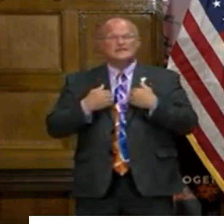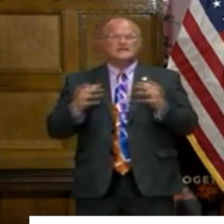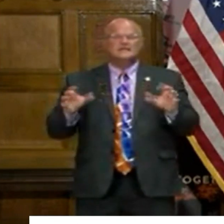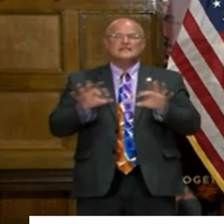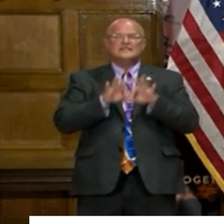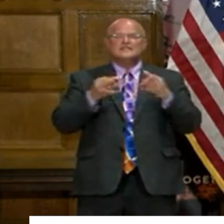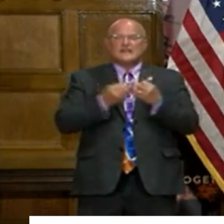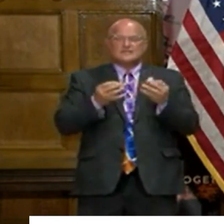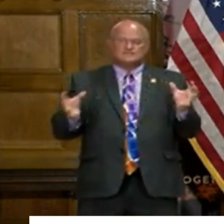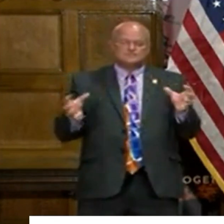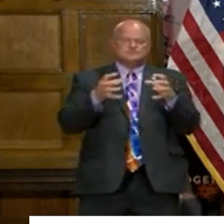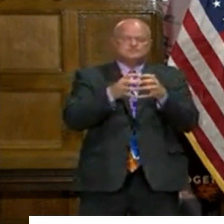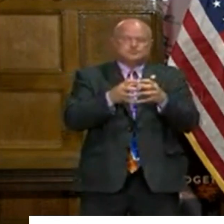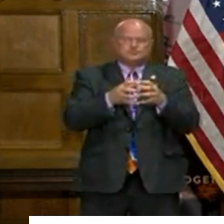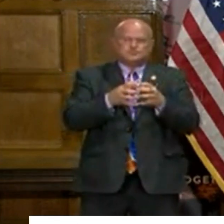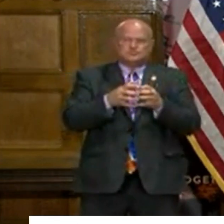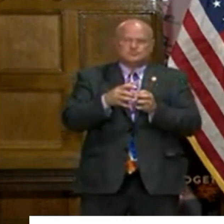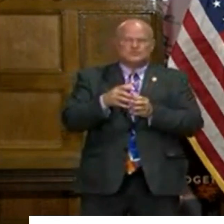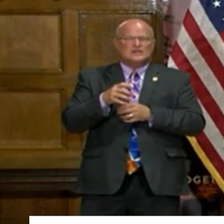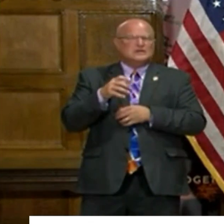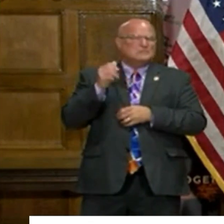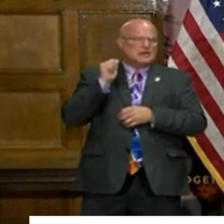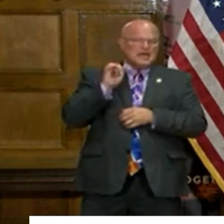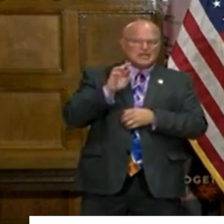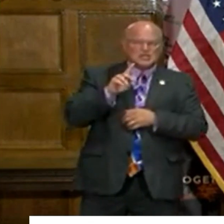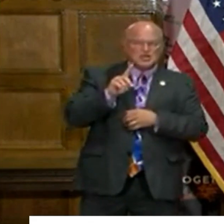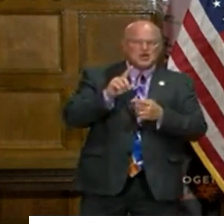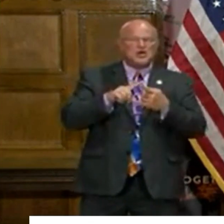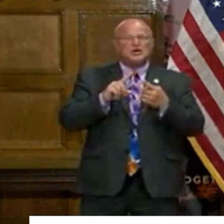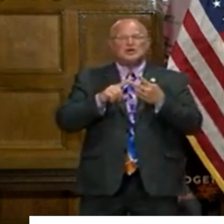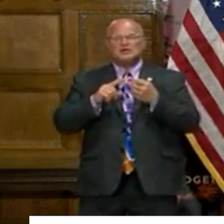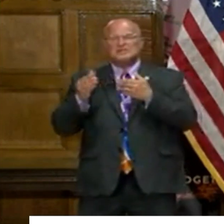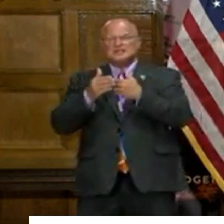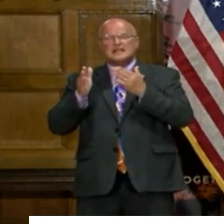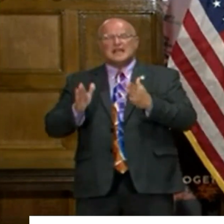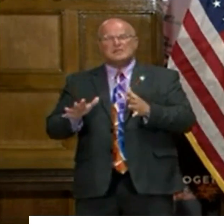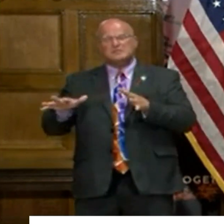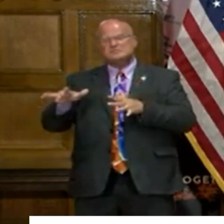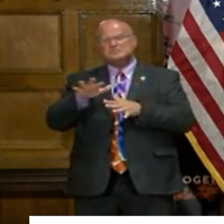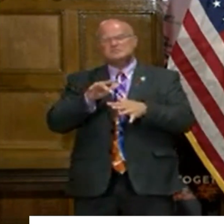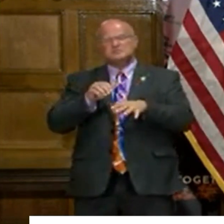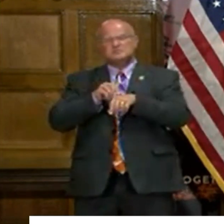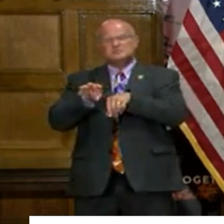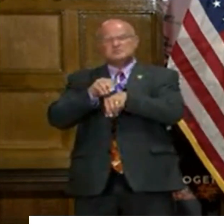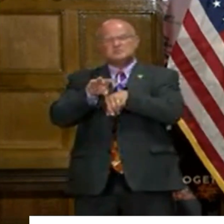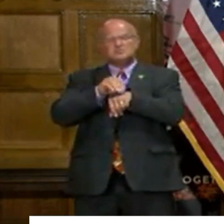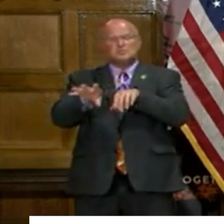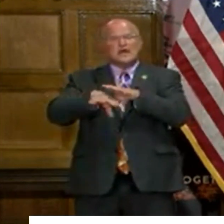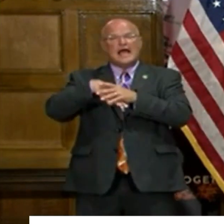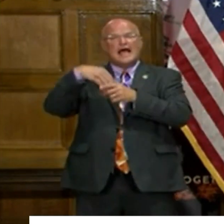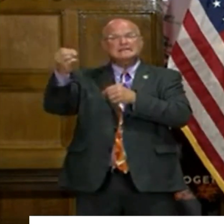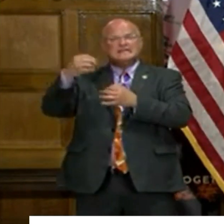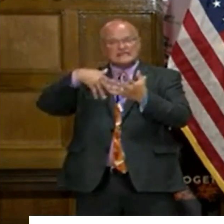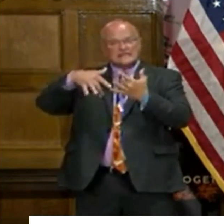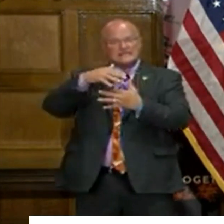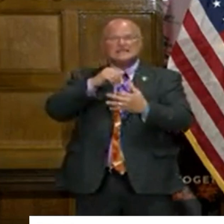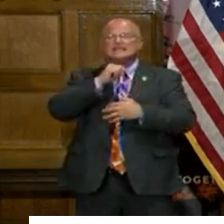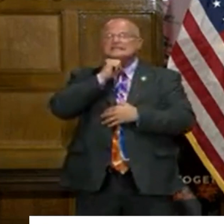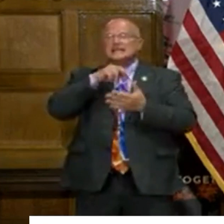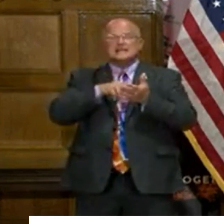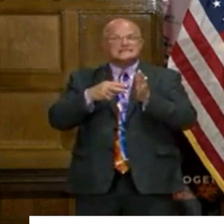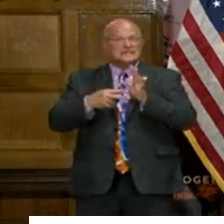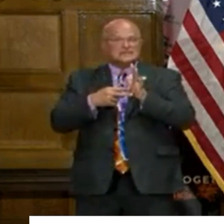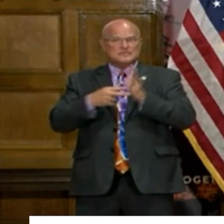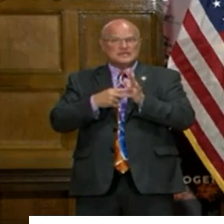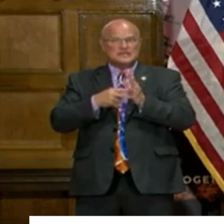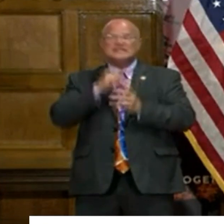get-togethers with families in our backyards. We're having get-togethers with our neighborhoods. Being outside and getting together doesn't mean that